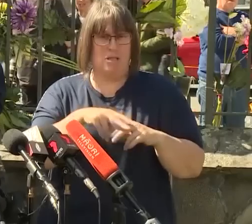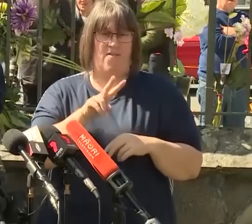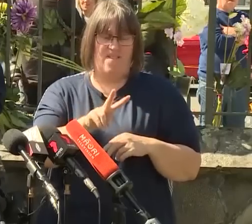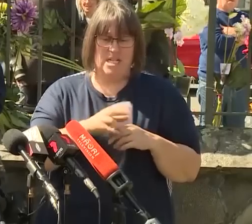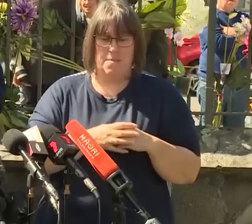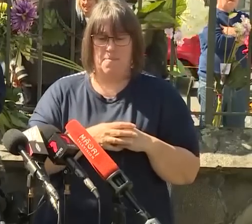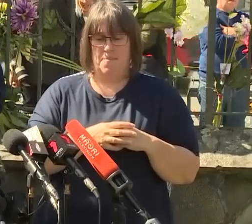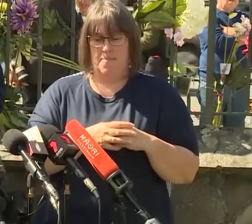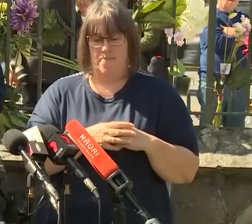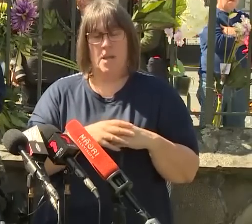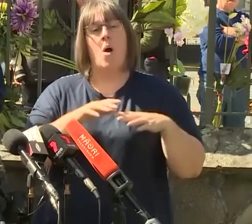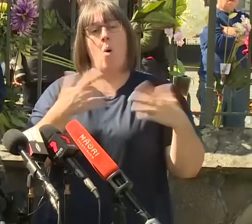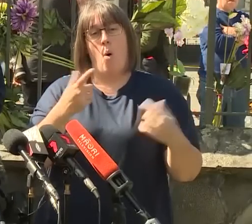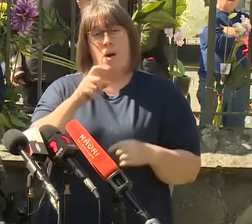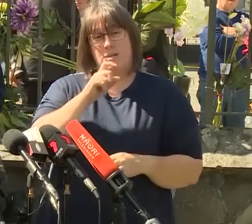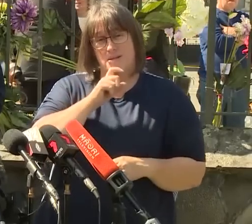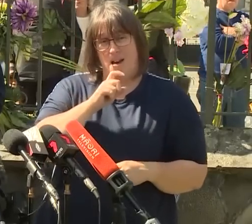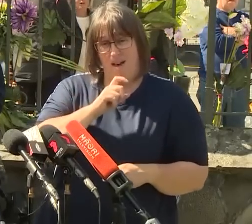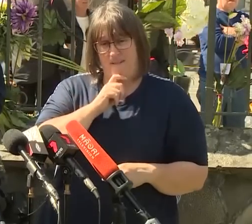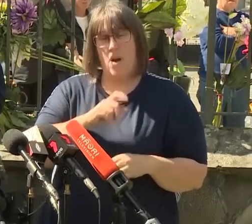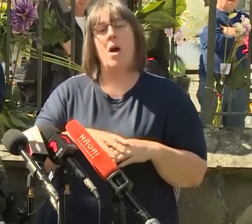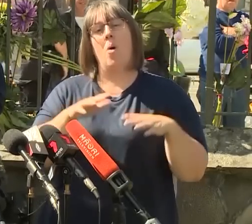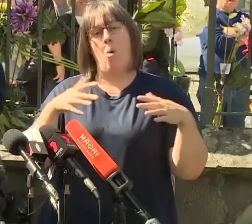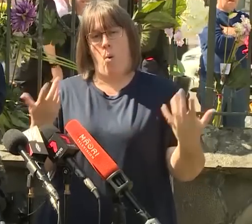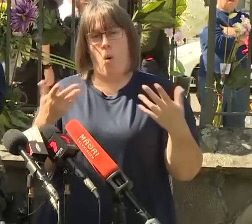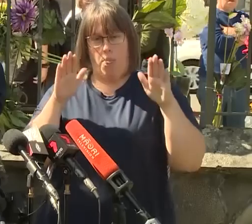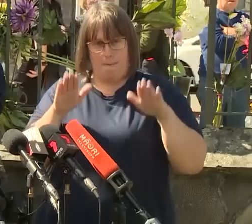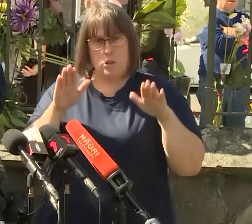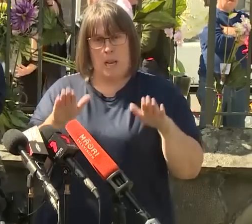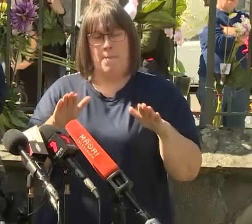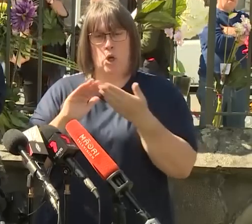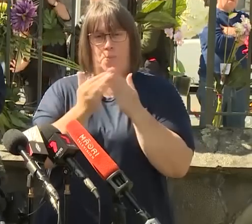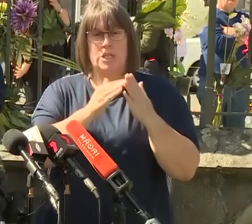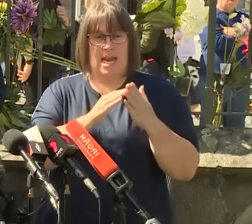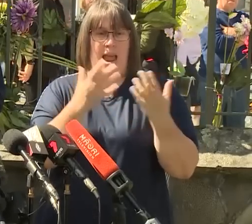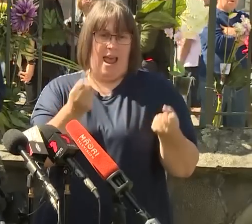victims and or staff and or the Muslim community.